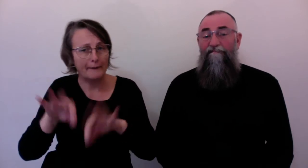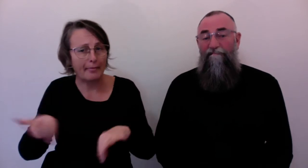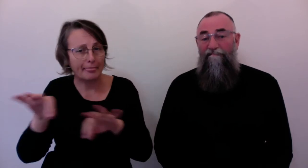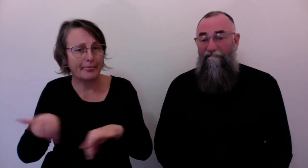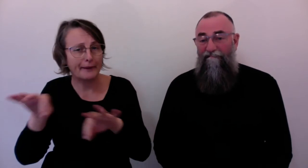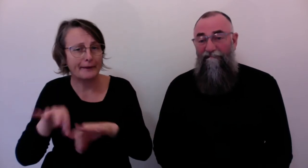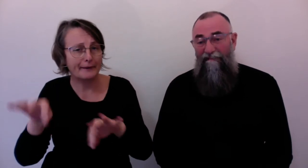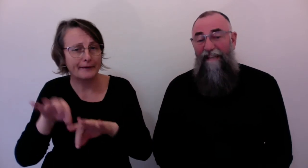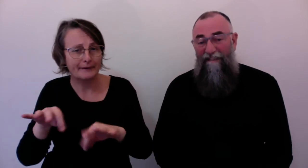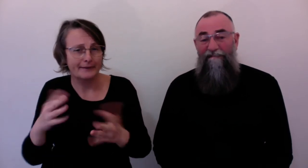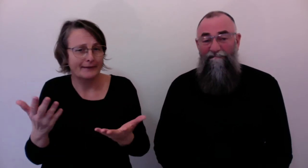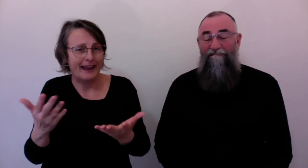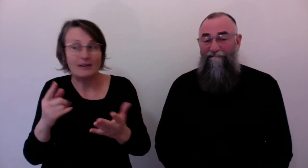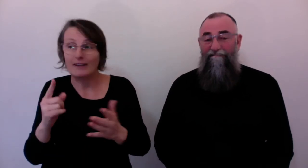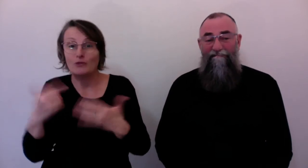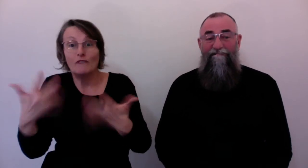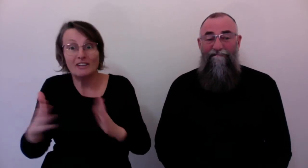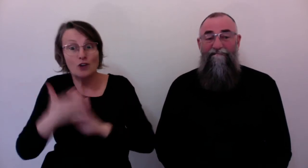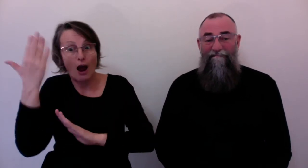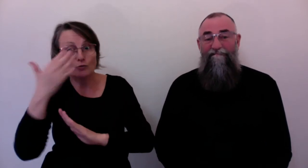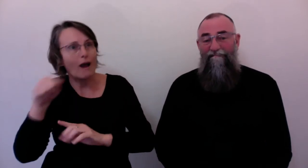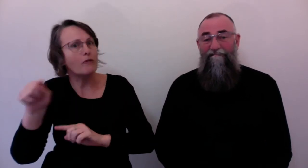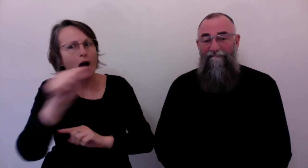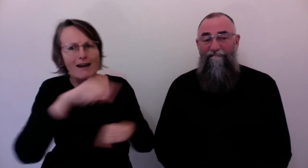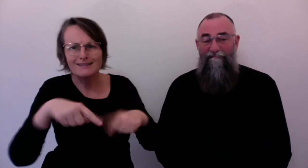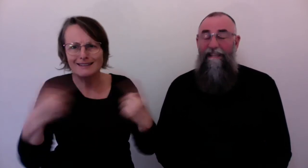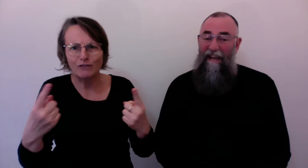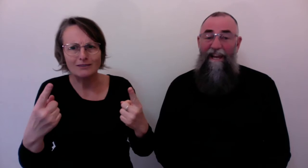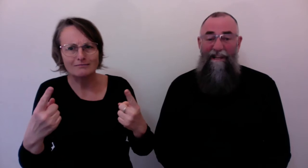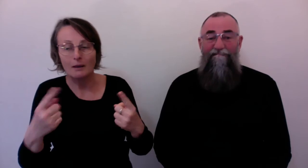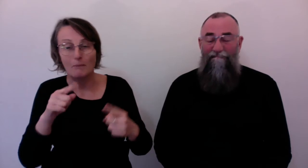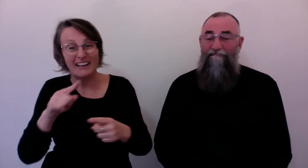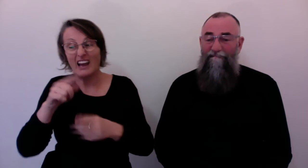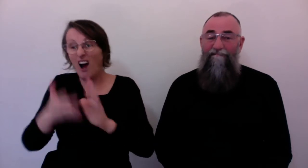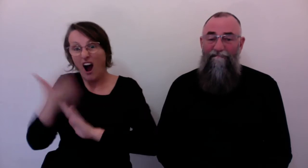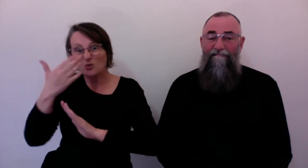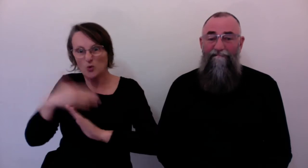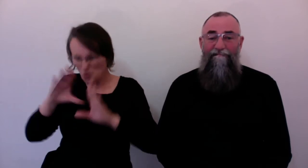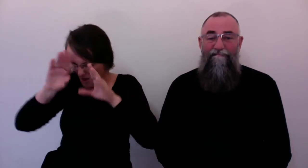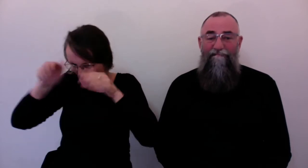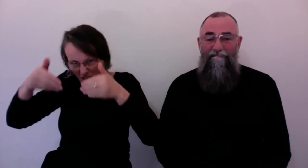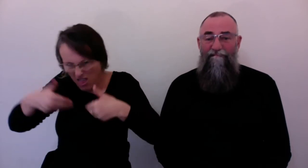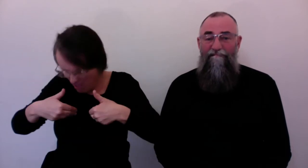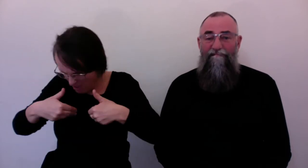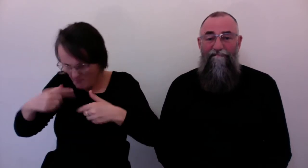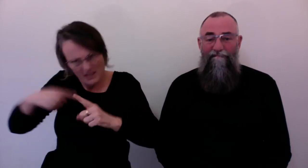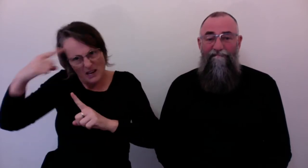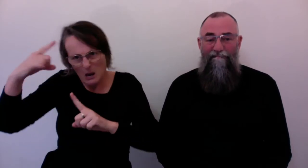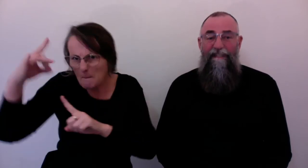for anything. Doesn't matter if you've got a disability, but you're just so in it in the moment in high school. It means everything to you until it